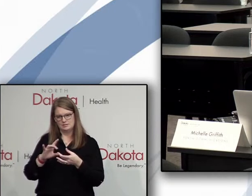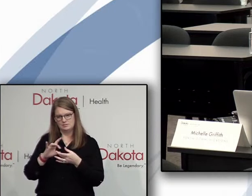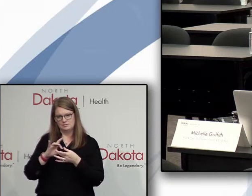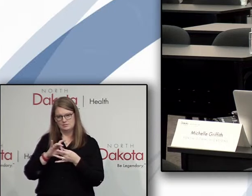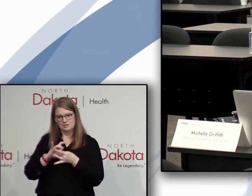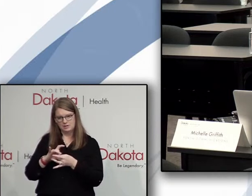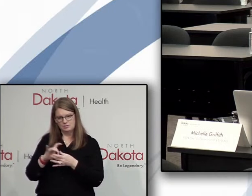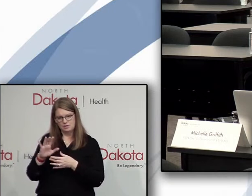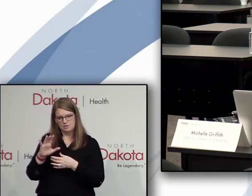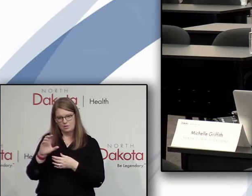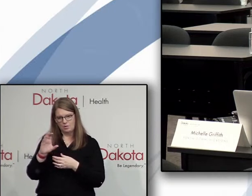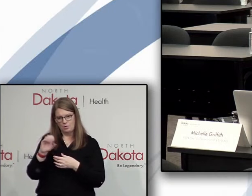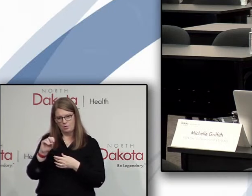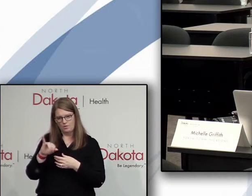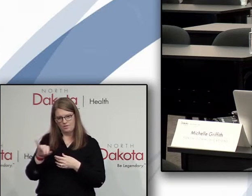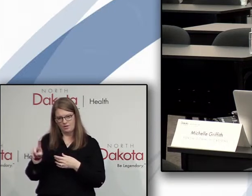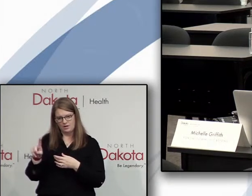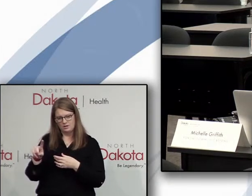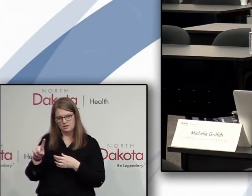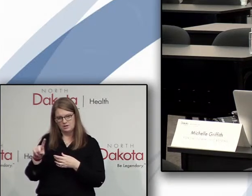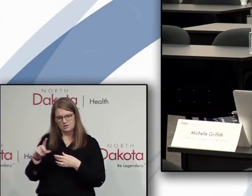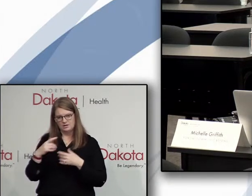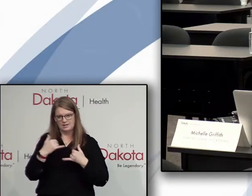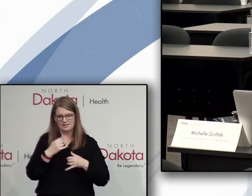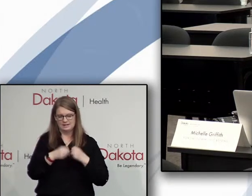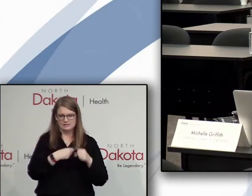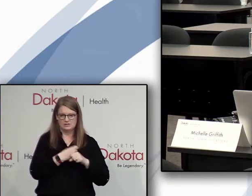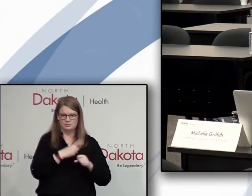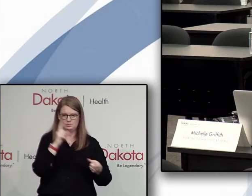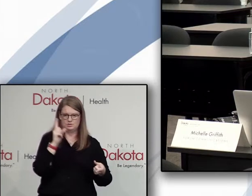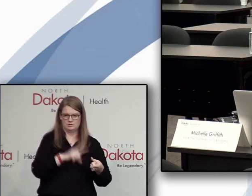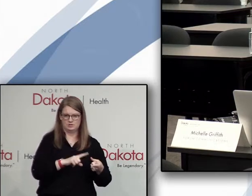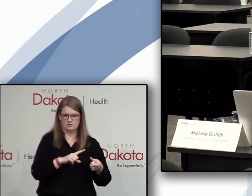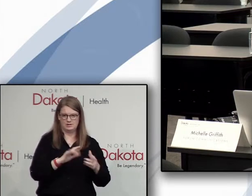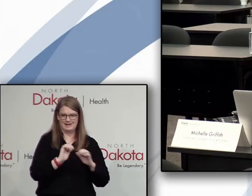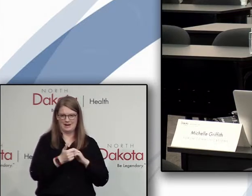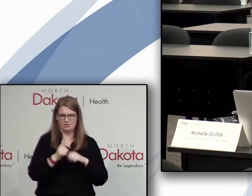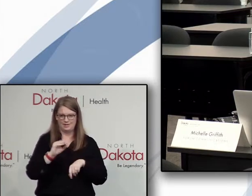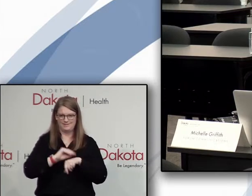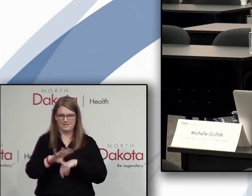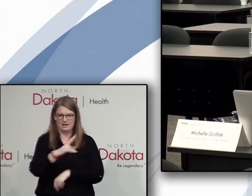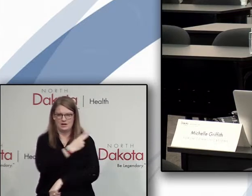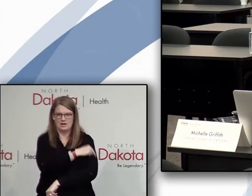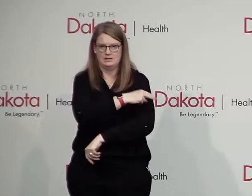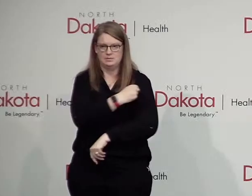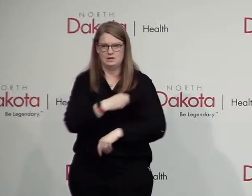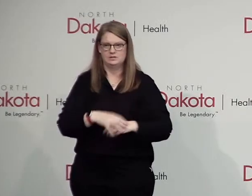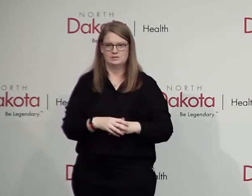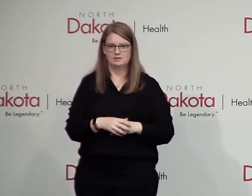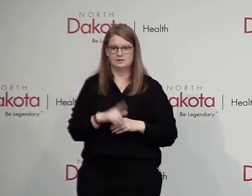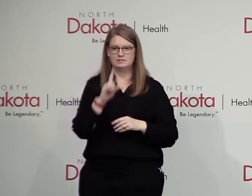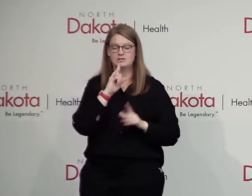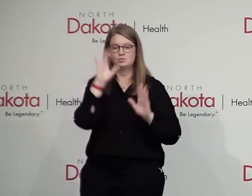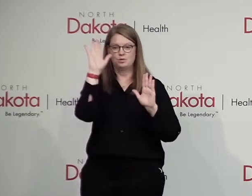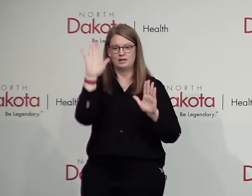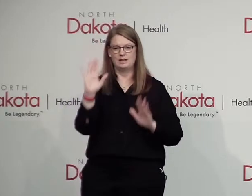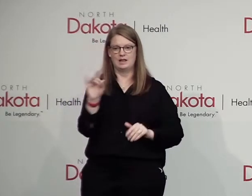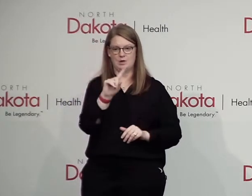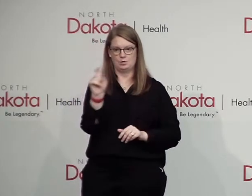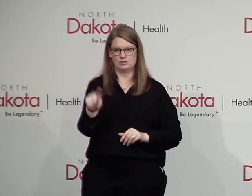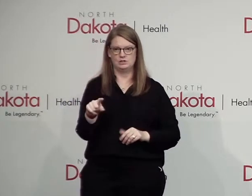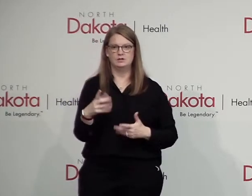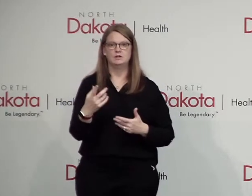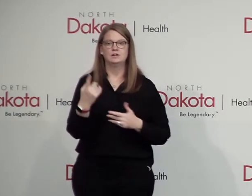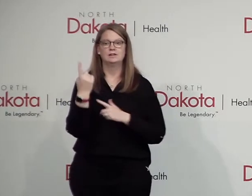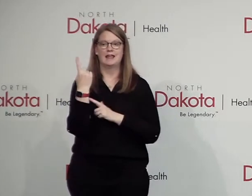how there's a reduction in those this year, and how that could affect hospitals? Yeah, that's a great question. So as I